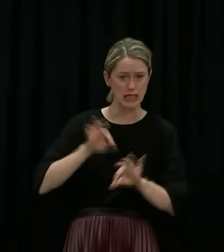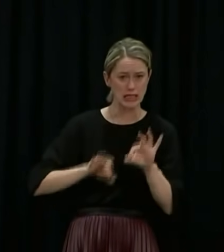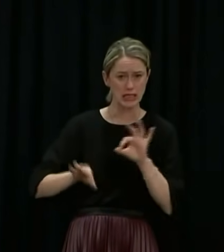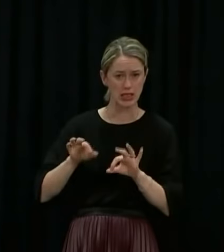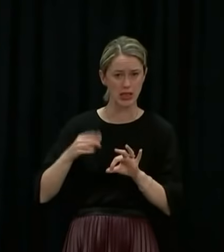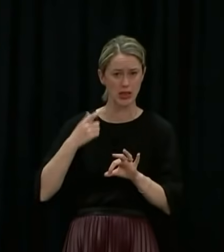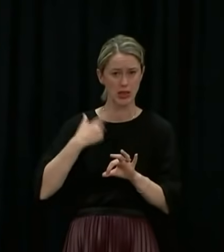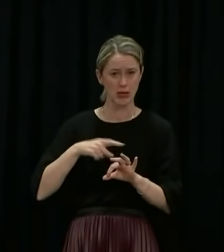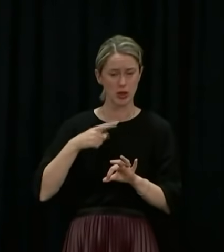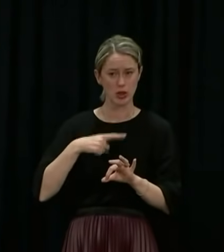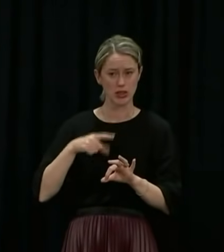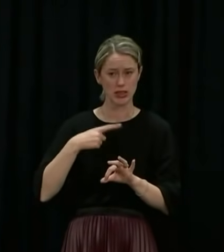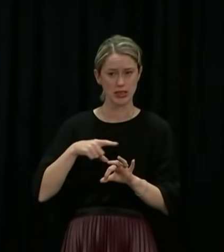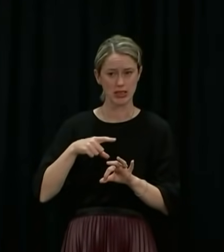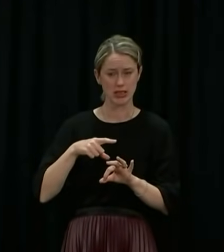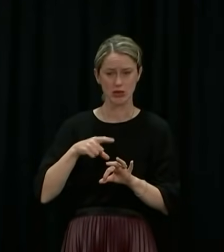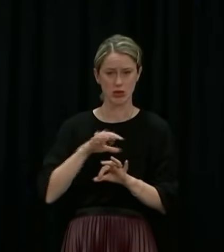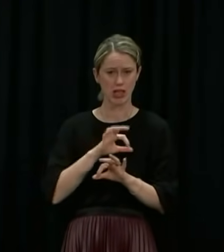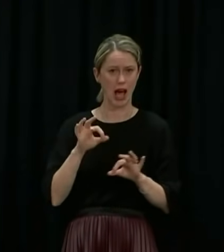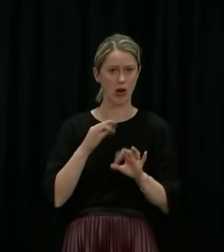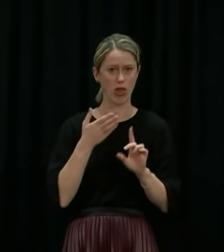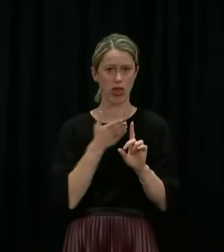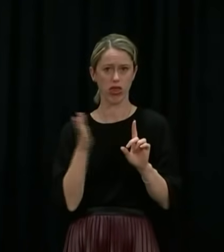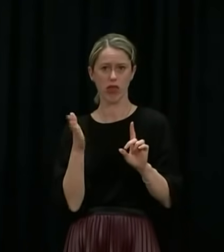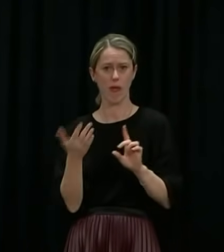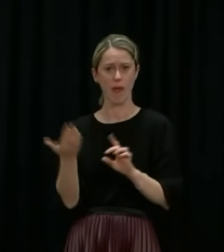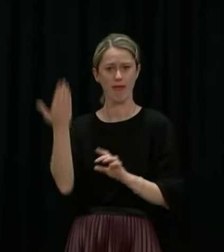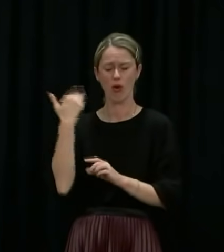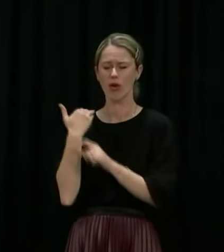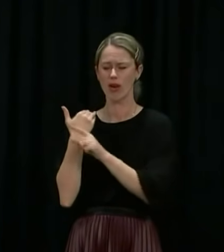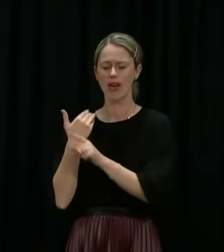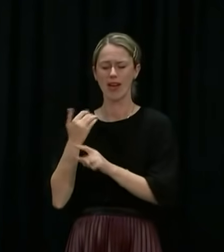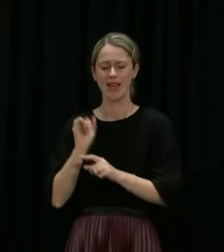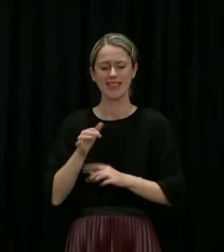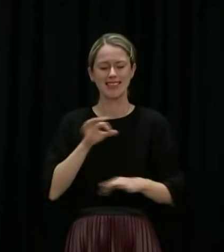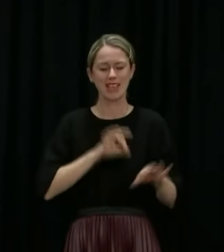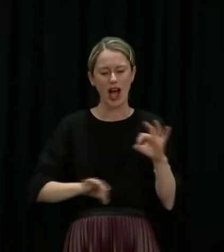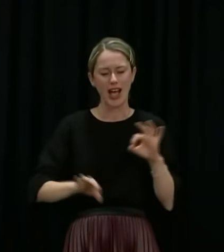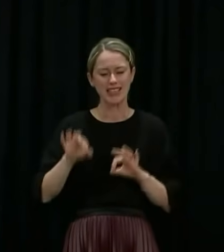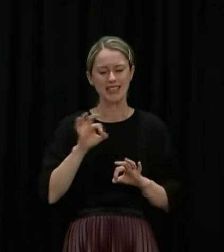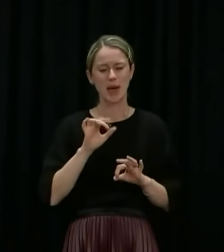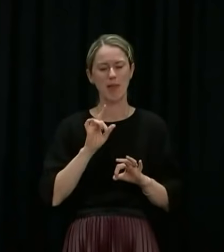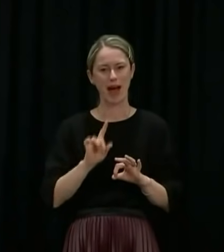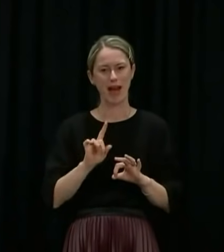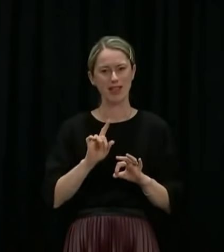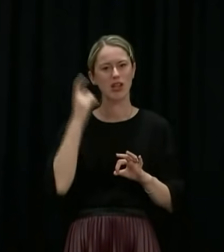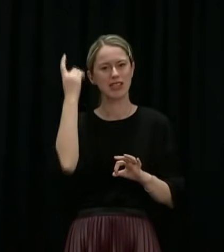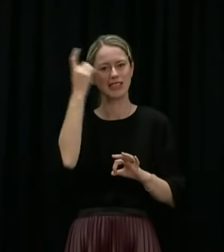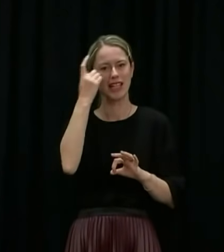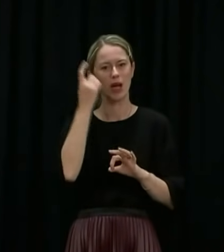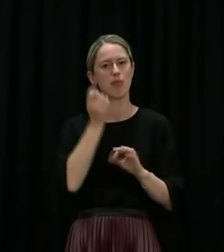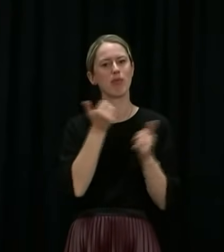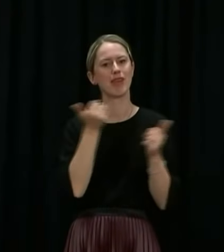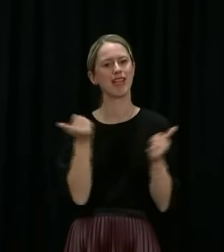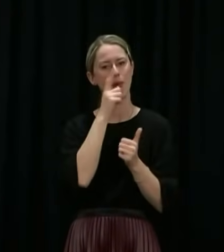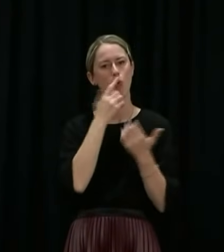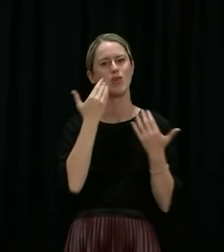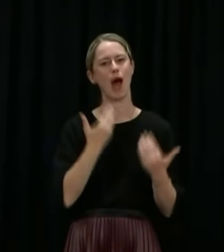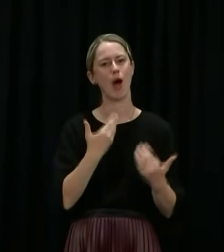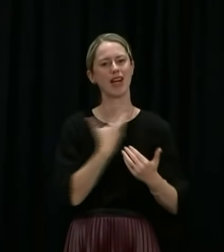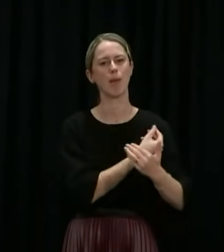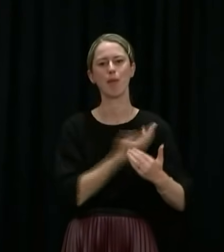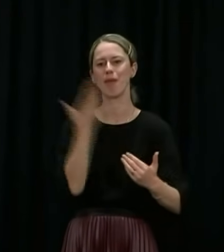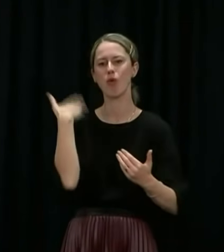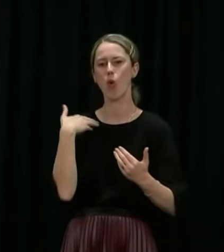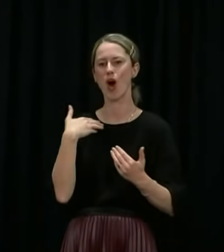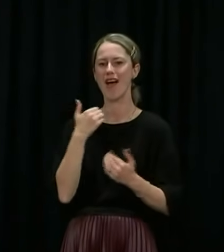with what a lot of experts It is a science-led response, but it's also a science-led response in the context of an increasingly vaccinated population. And so we have to recognise